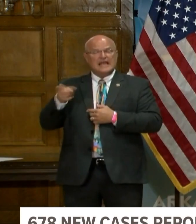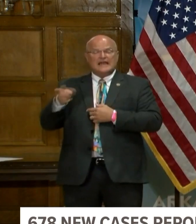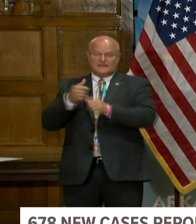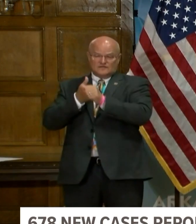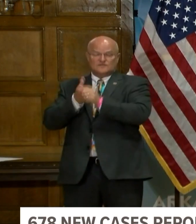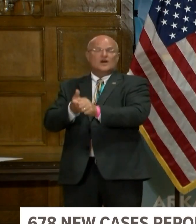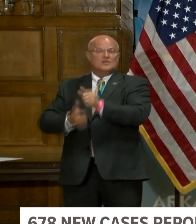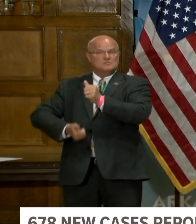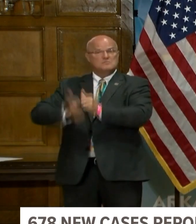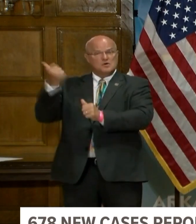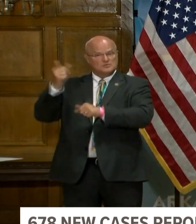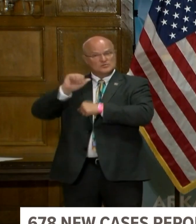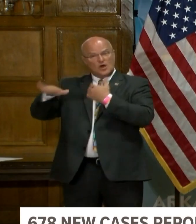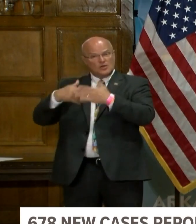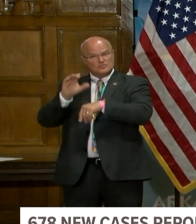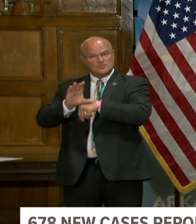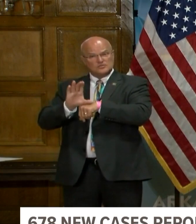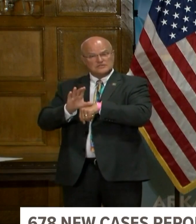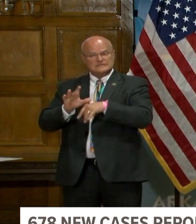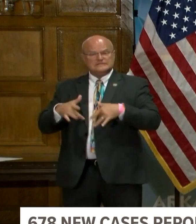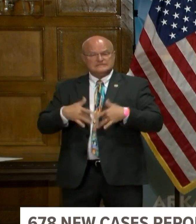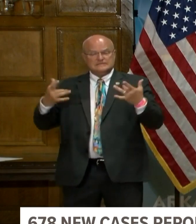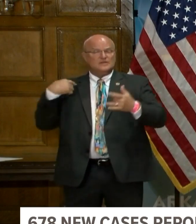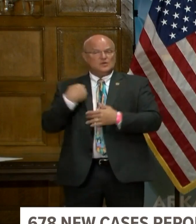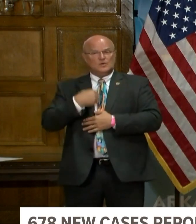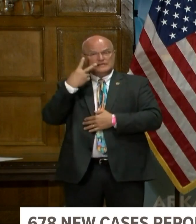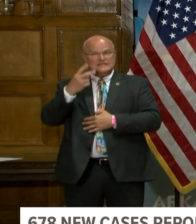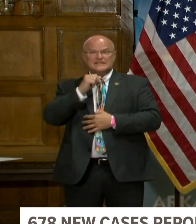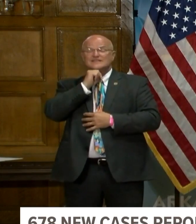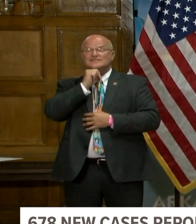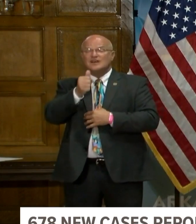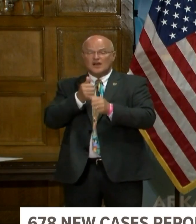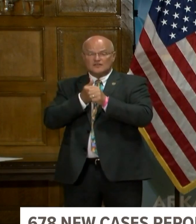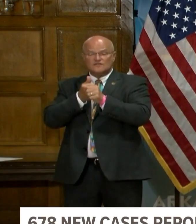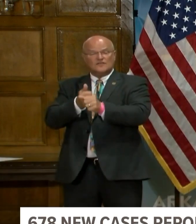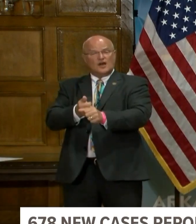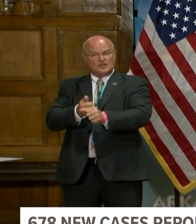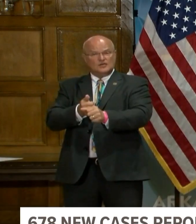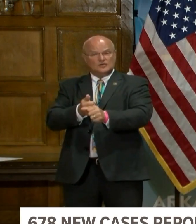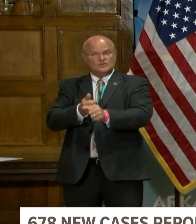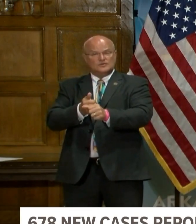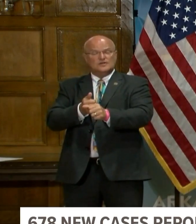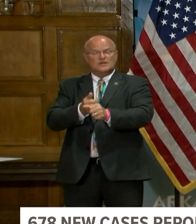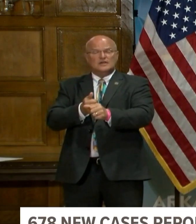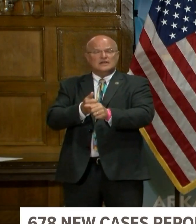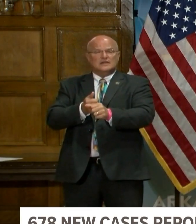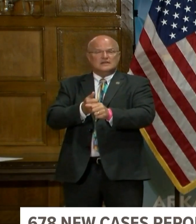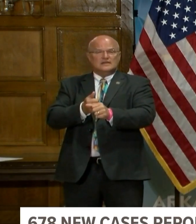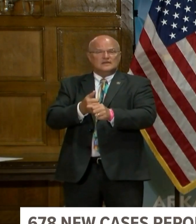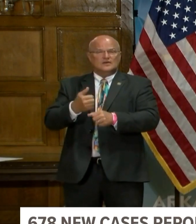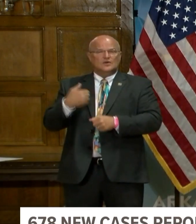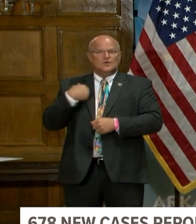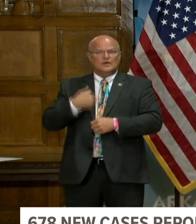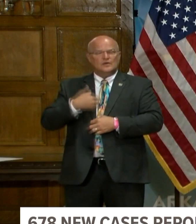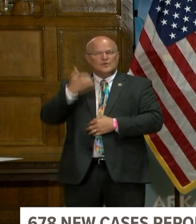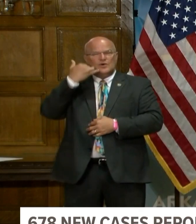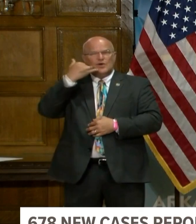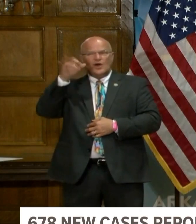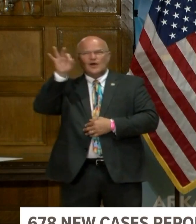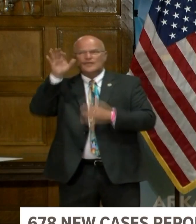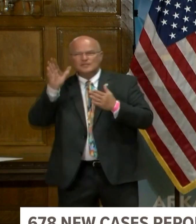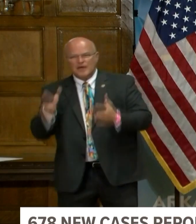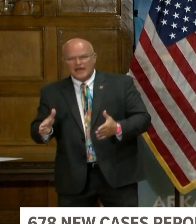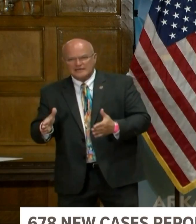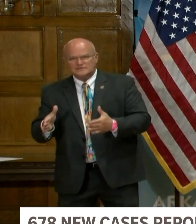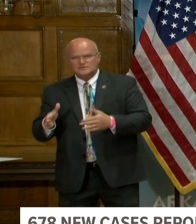they're being followed. In instances where we see that they are not being followed, we will call the pastor, we'll